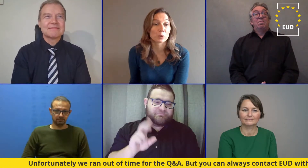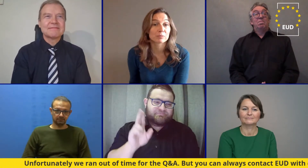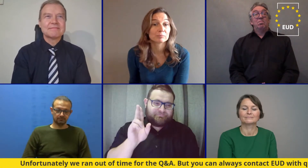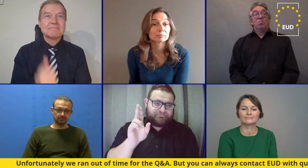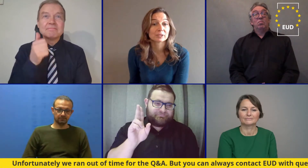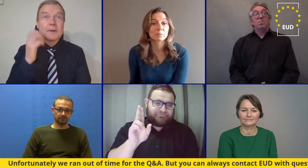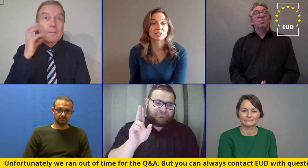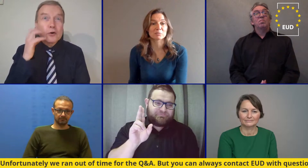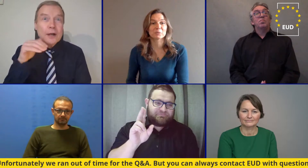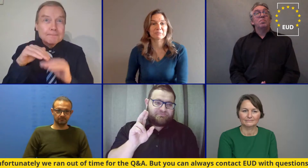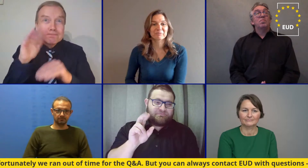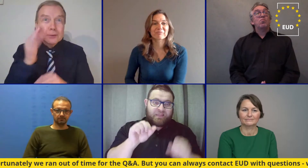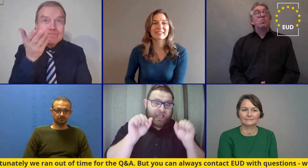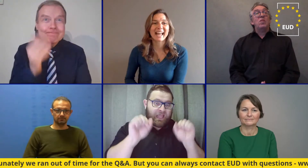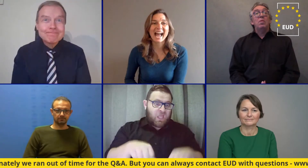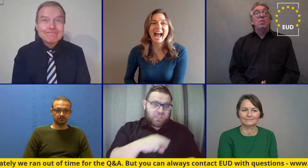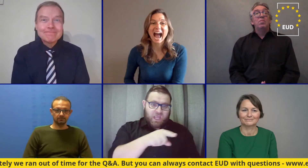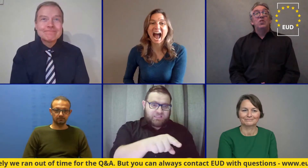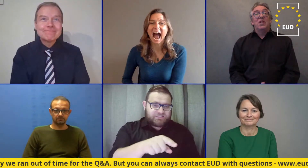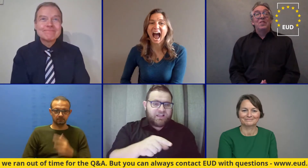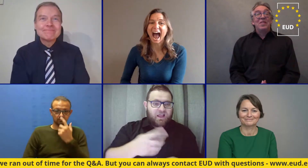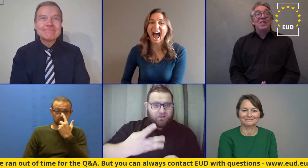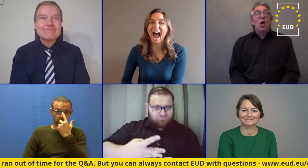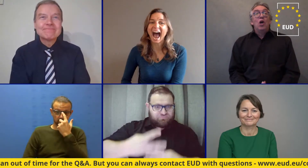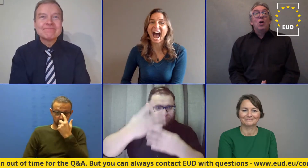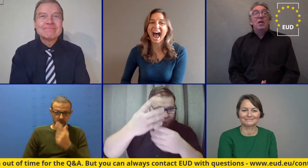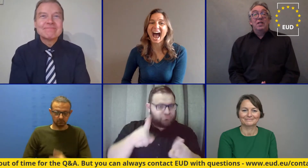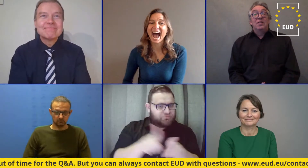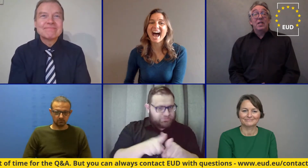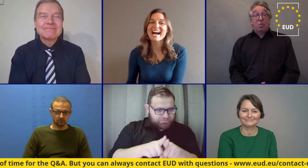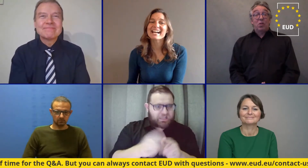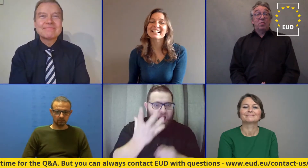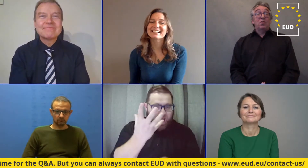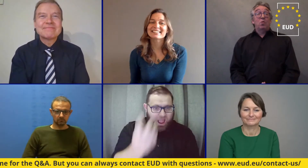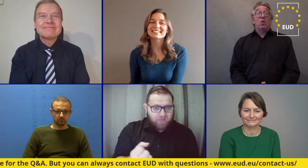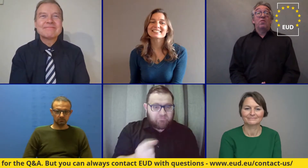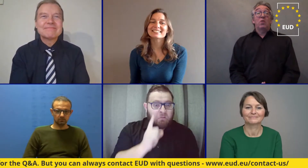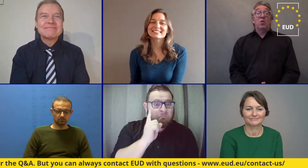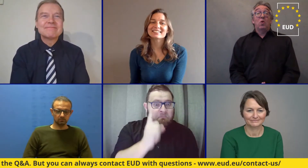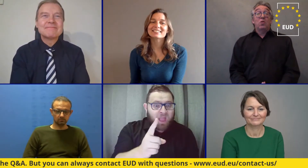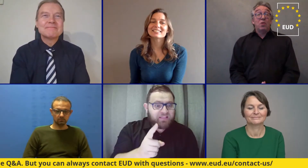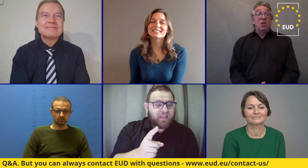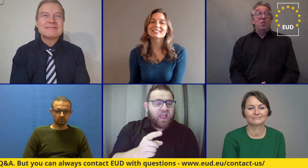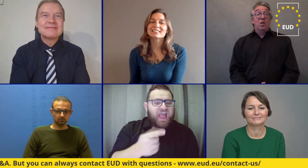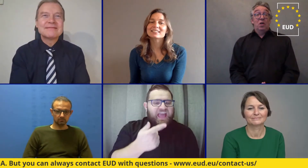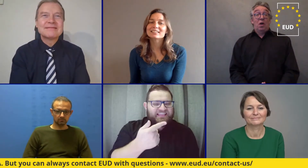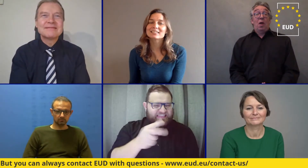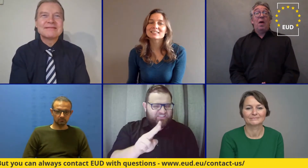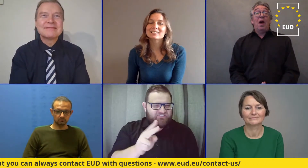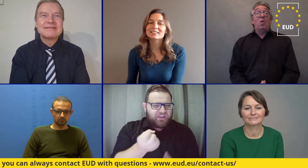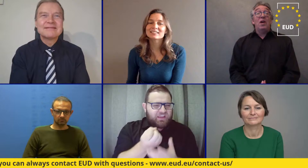both is possible. Bojan, yes, that's possible to work with an auto cue.